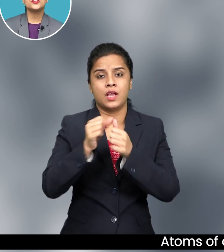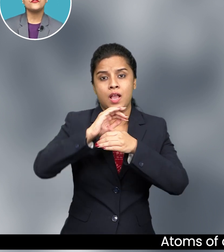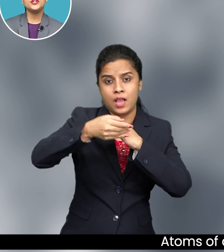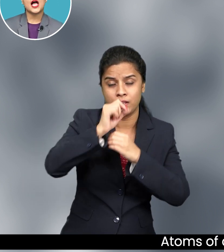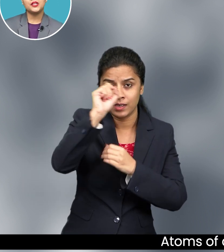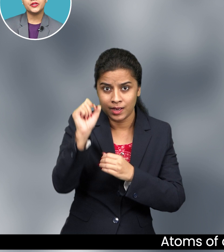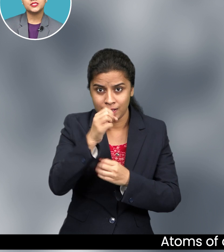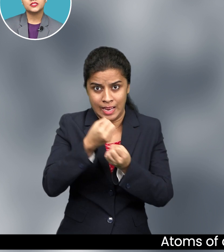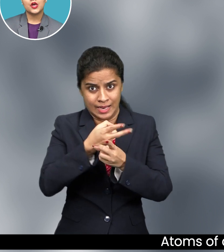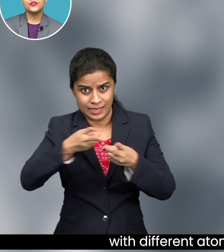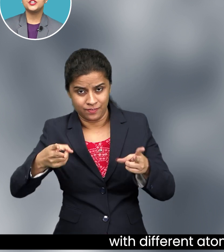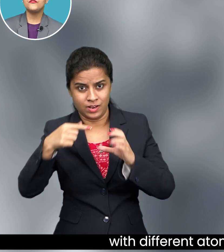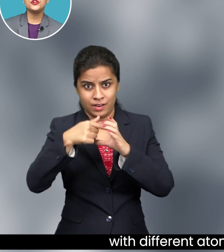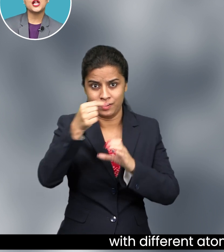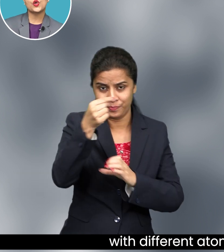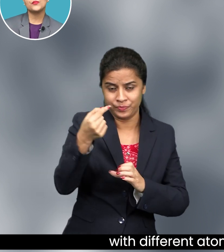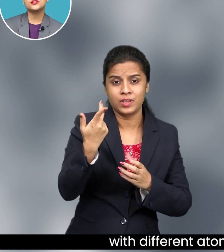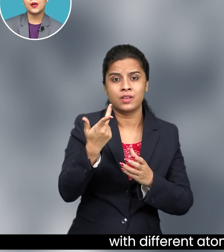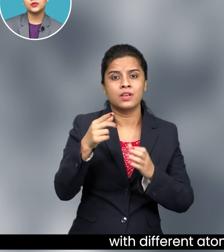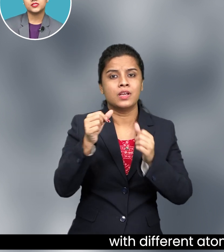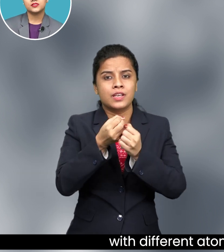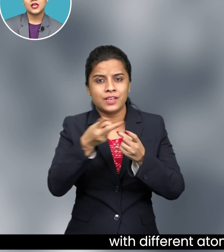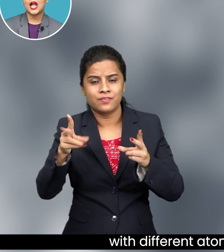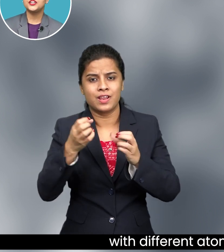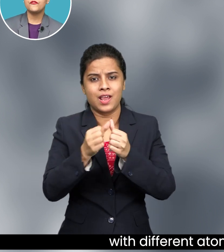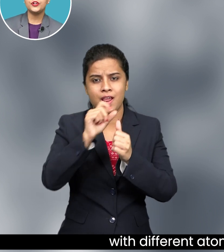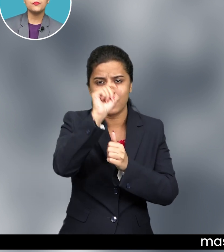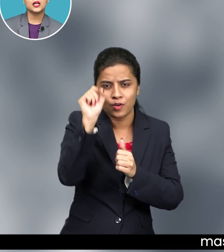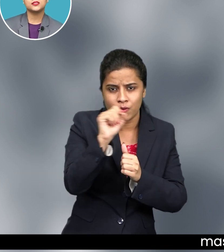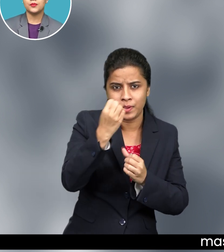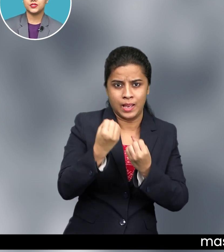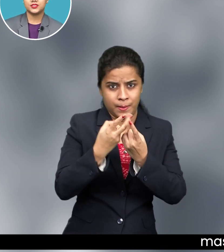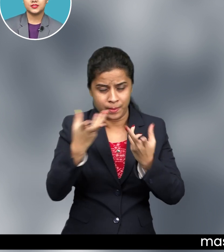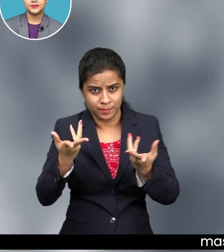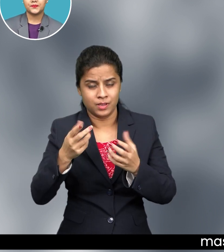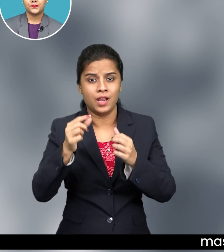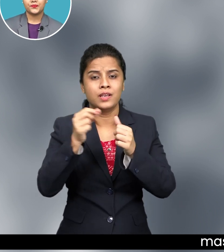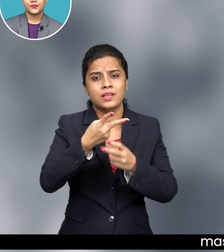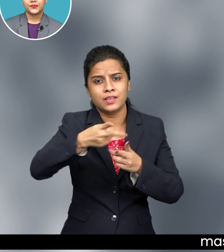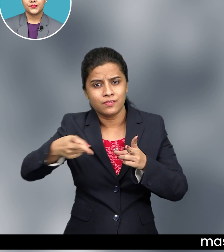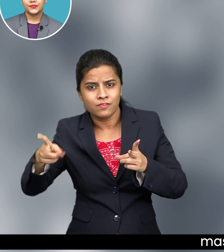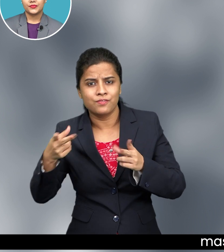Atoms of different elements with different atomic numbers and different mass numbers